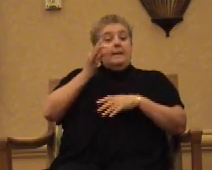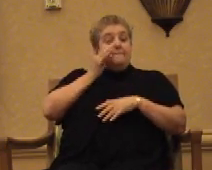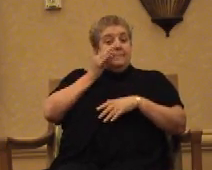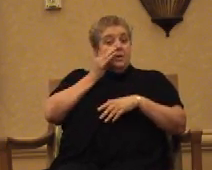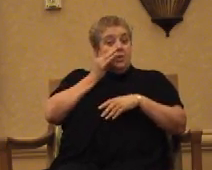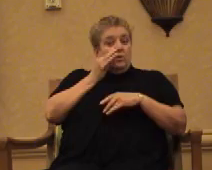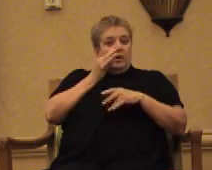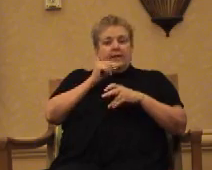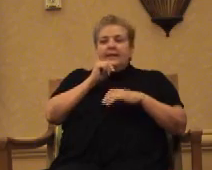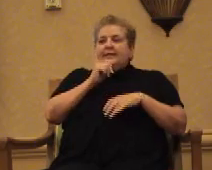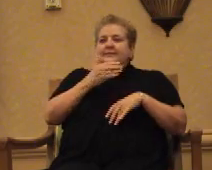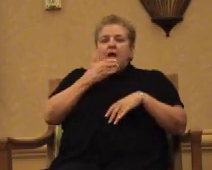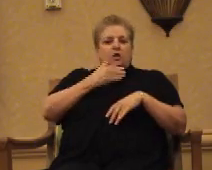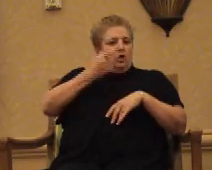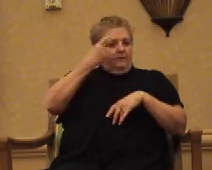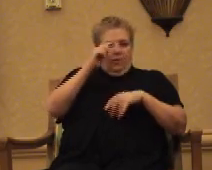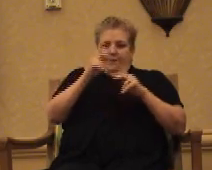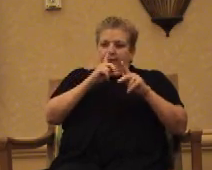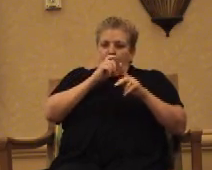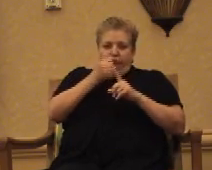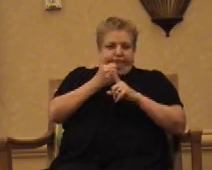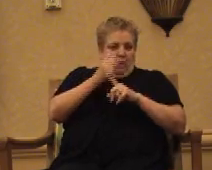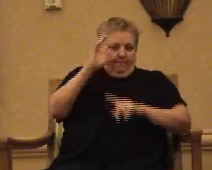for paranoid people.